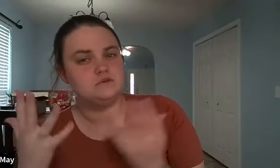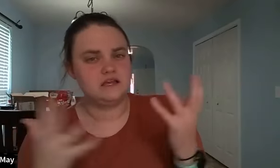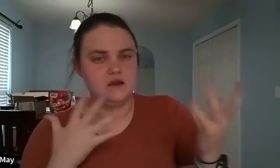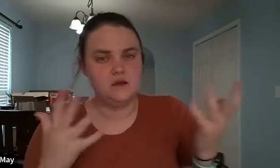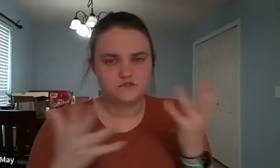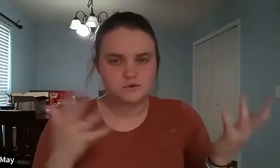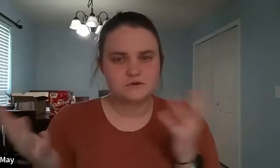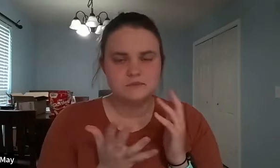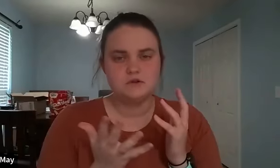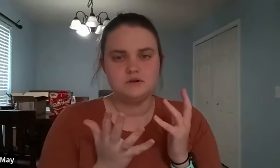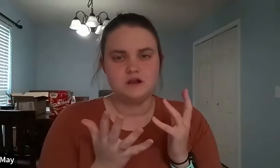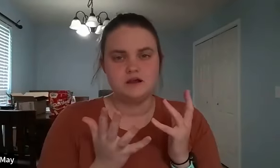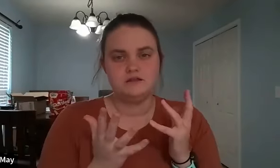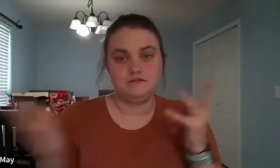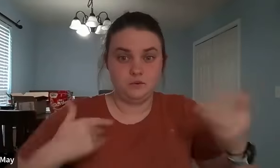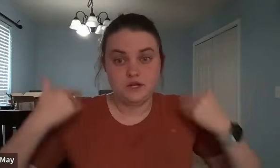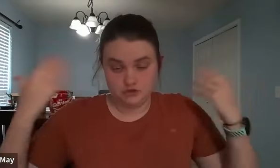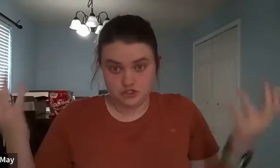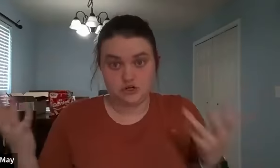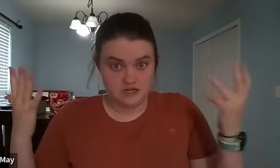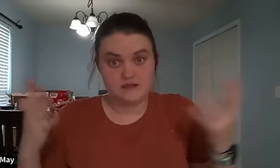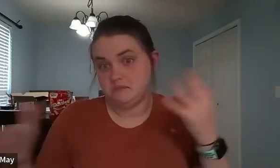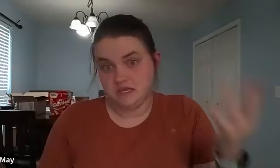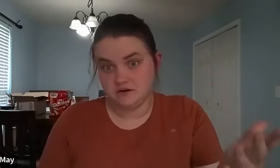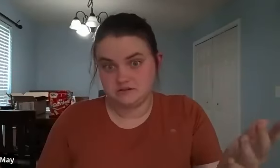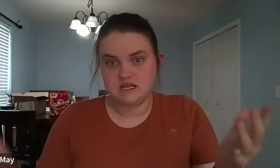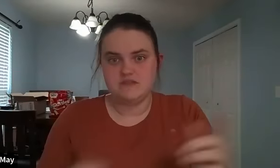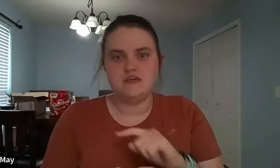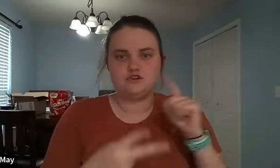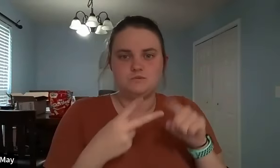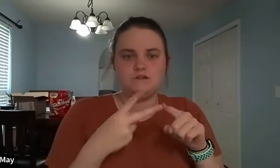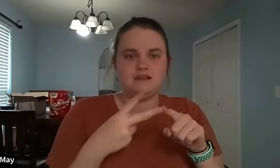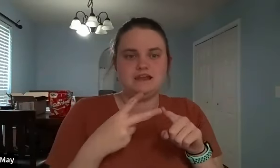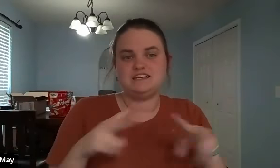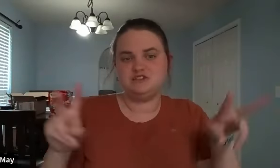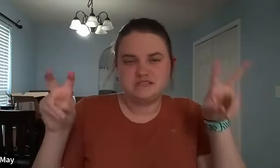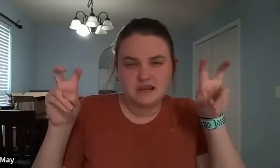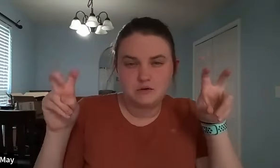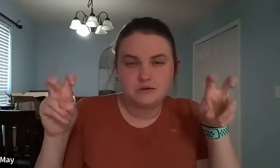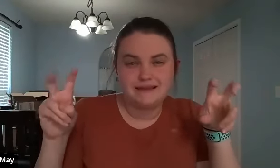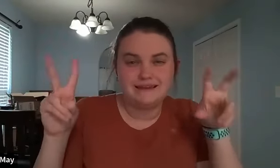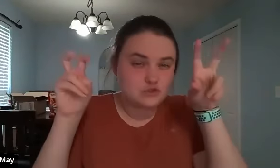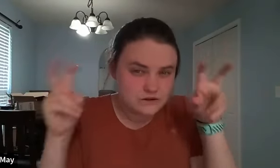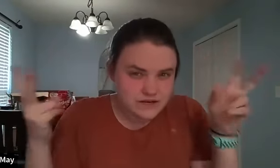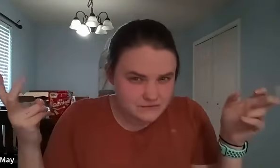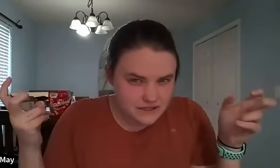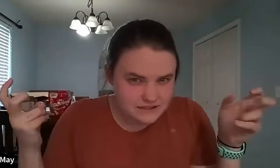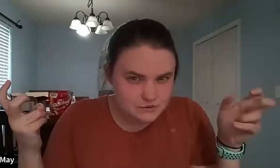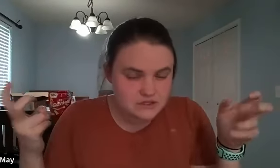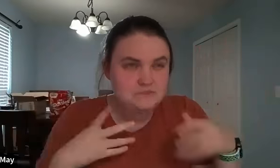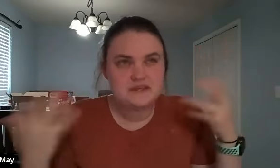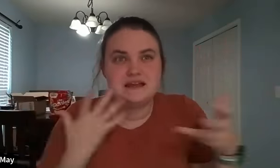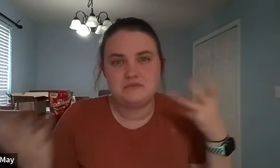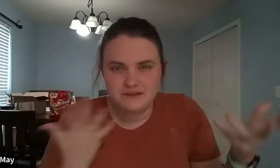like comfortable for people who are not, like, for when you're starting out, like beginners. And then there's more like, I guess you could say air quote, like sort of an advanced one. It's not really